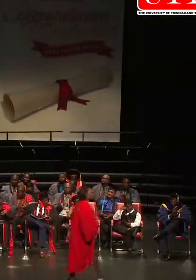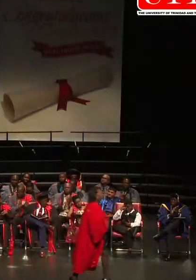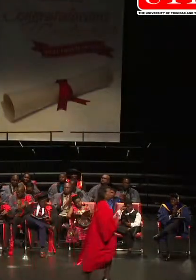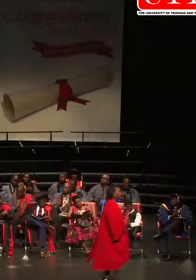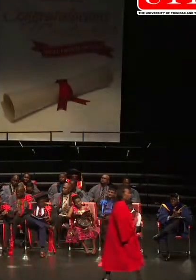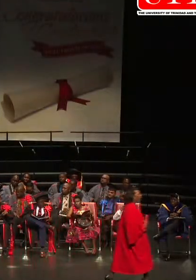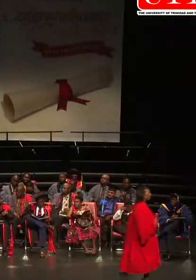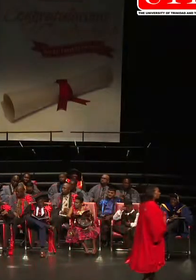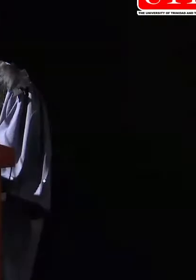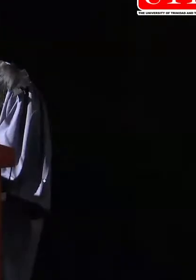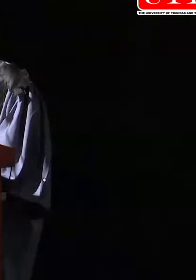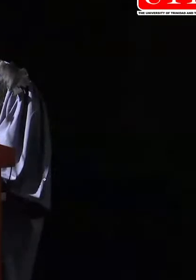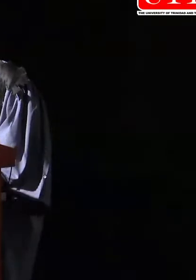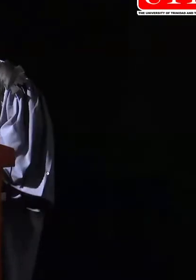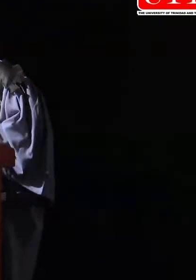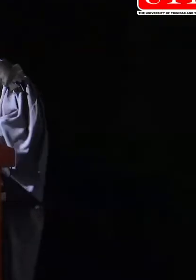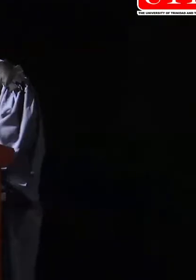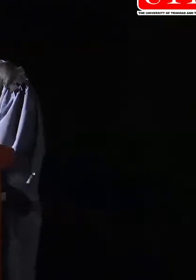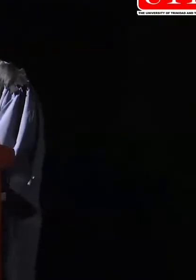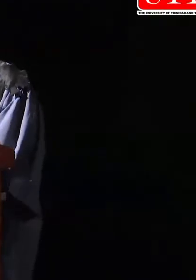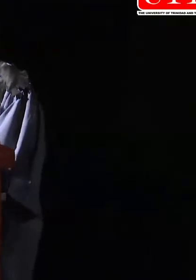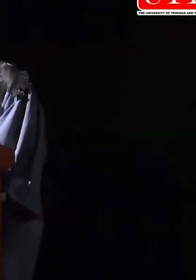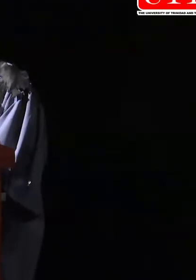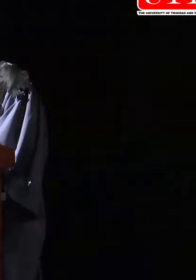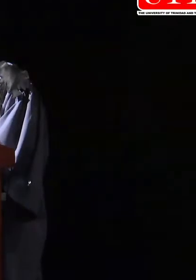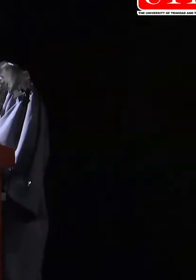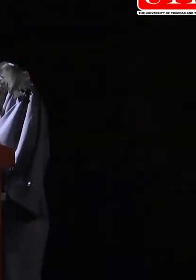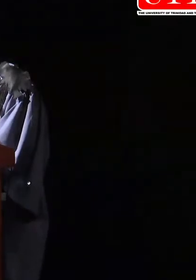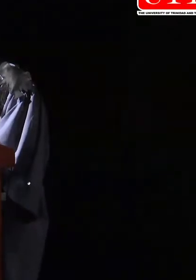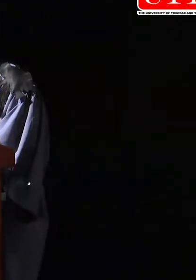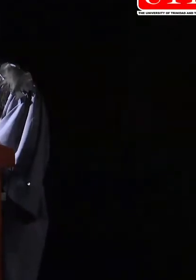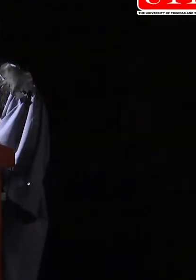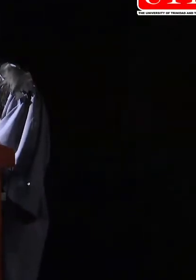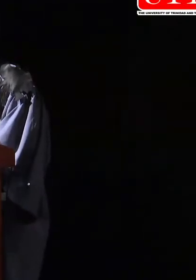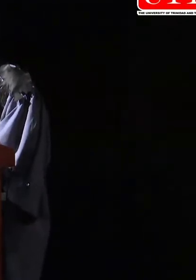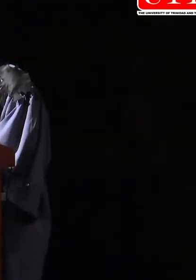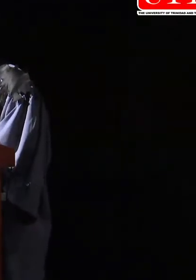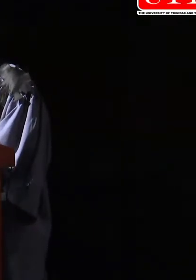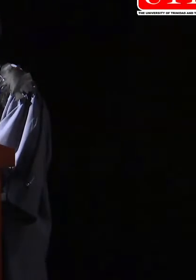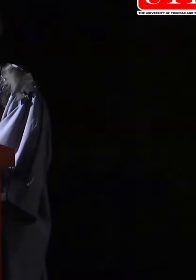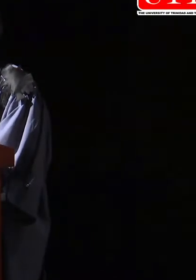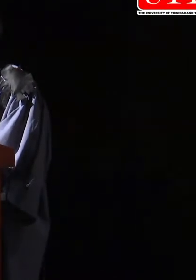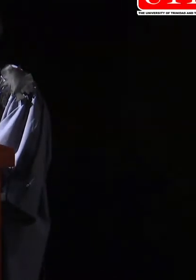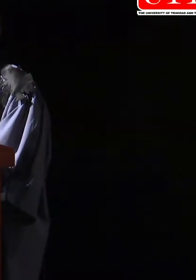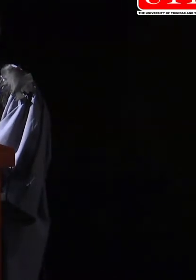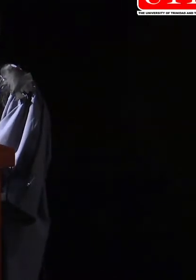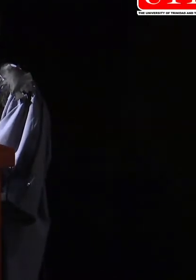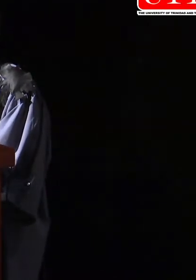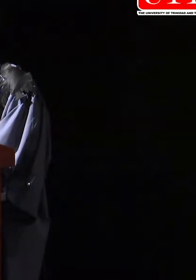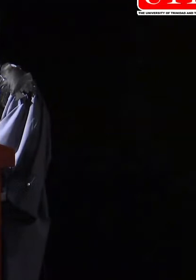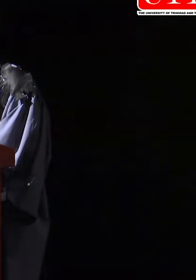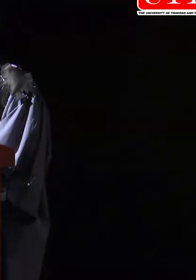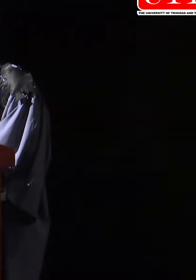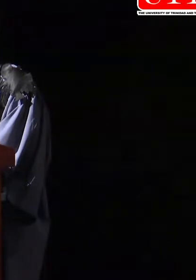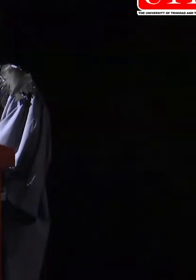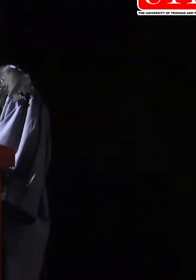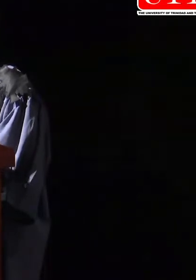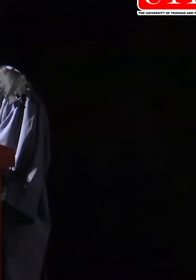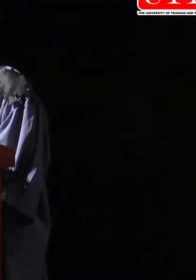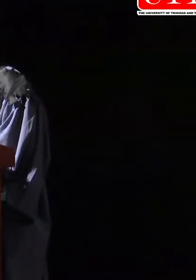Master of Education in Educational Technology with option Interactive Learning Systems Development, Kayreen